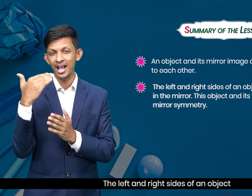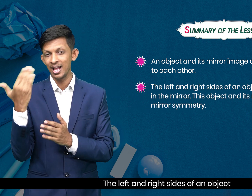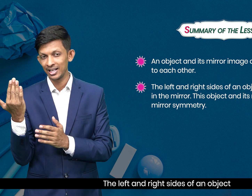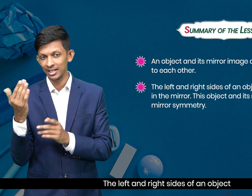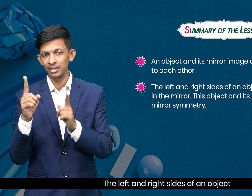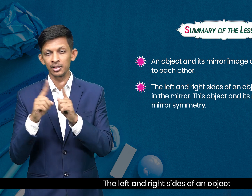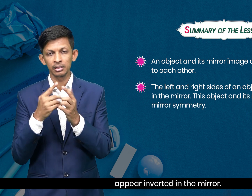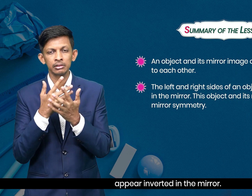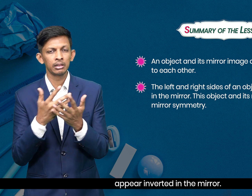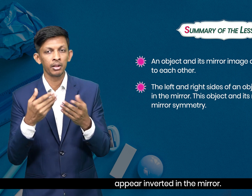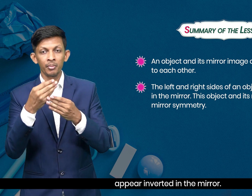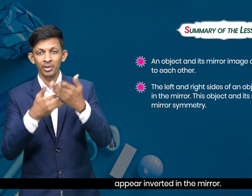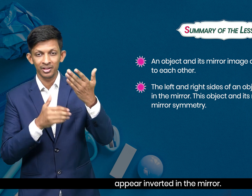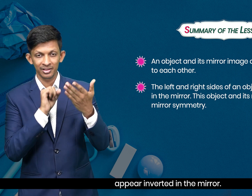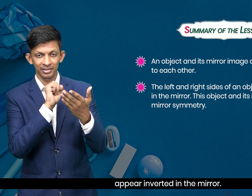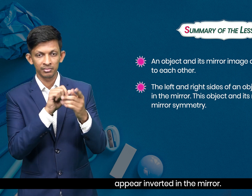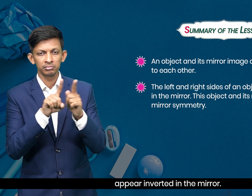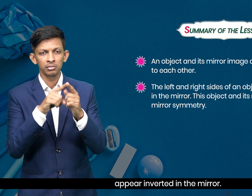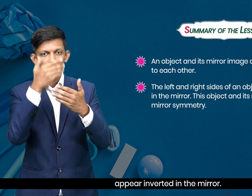an object appear inverted in the mirror.